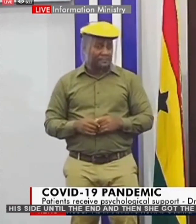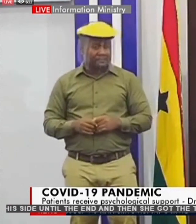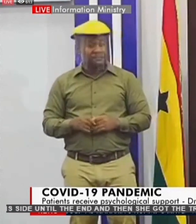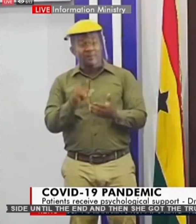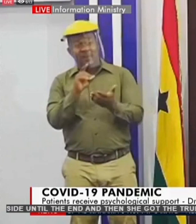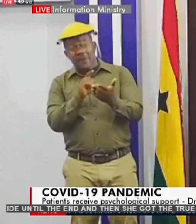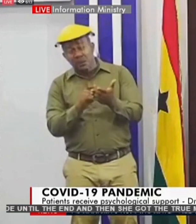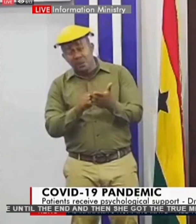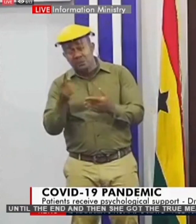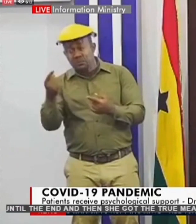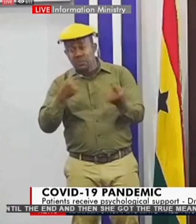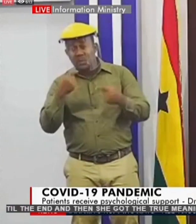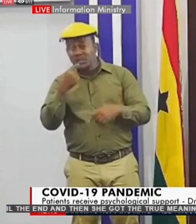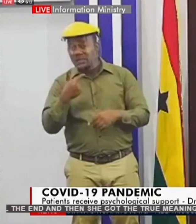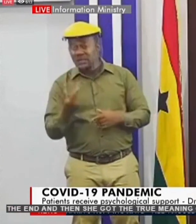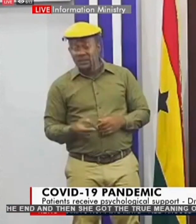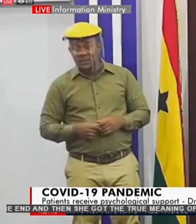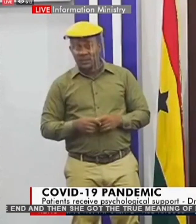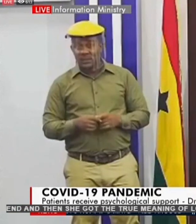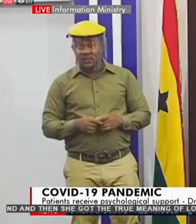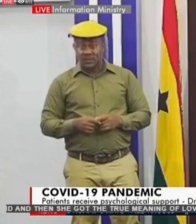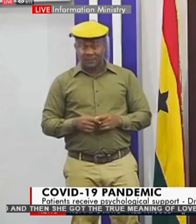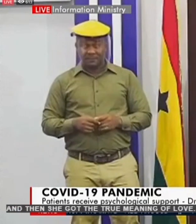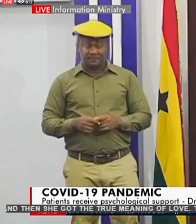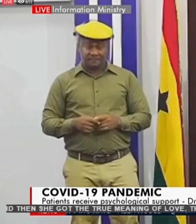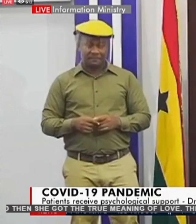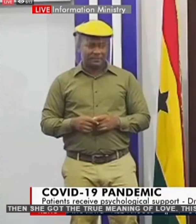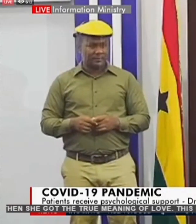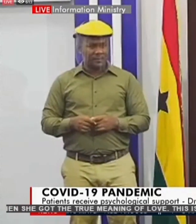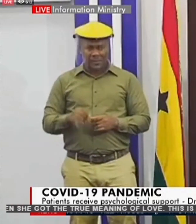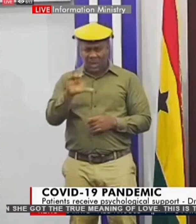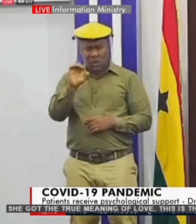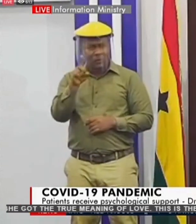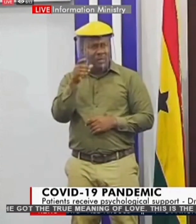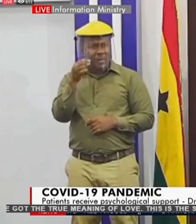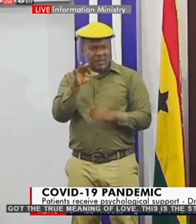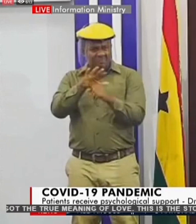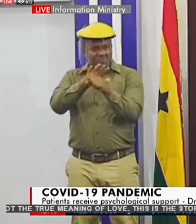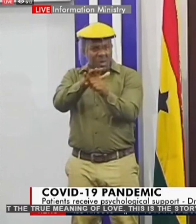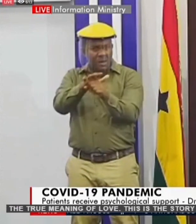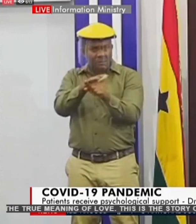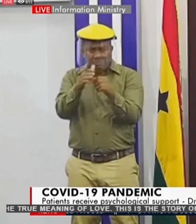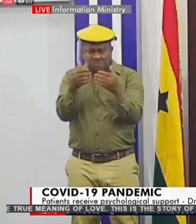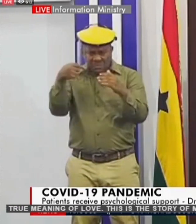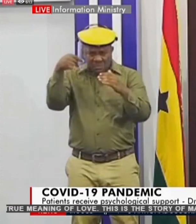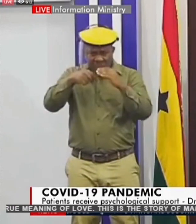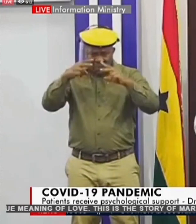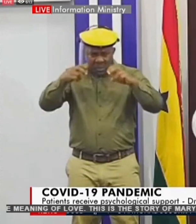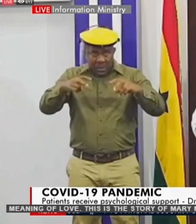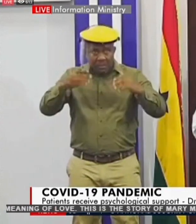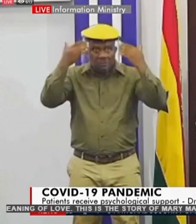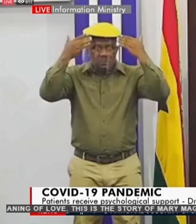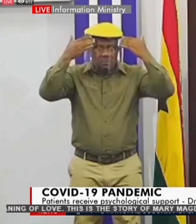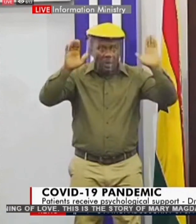tell us, they say it's novel. Not much is known about it. So most people put certain interpretation,